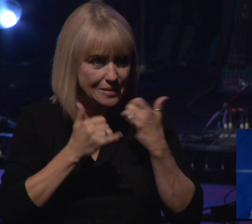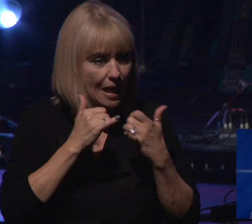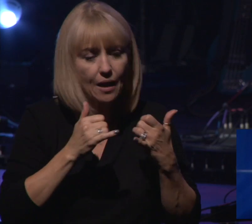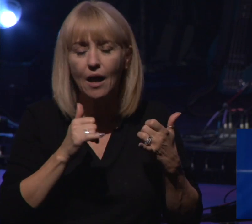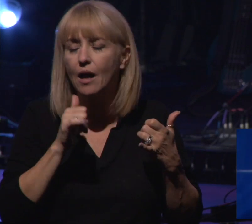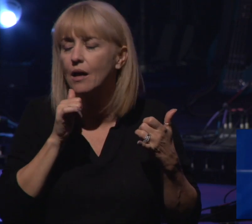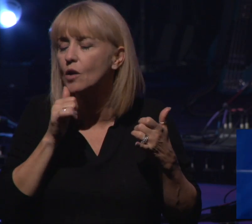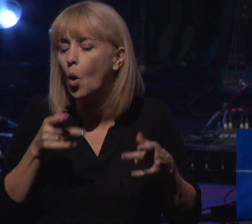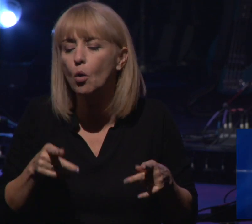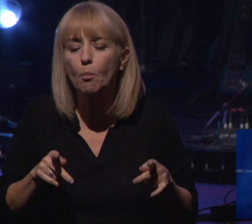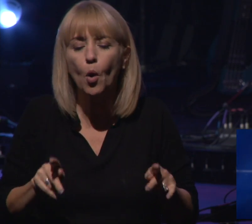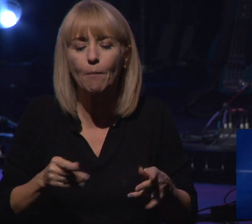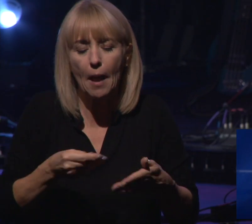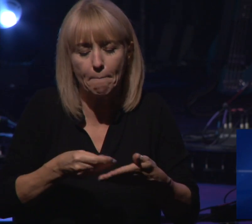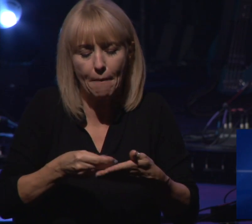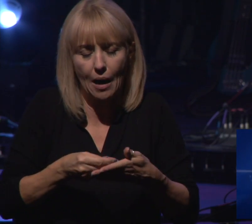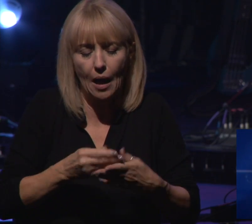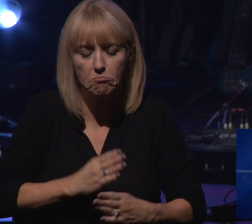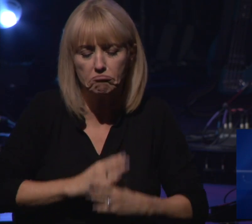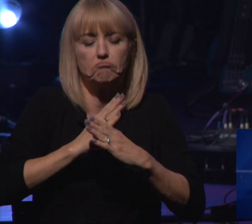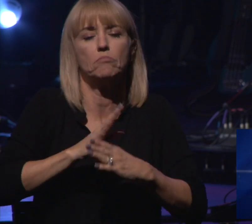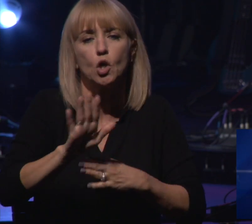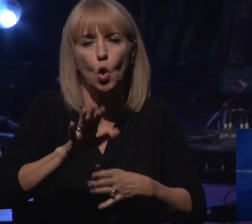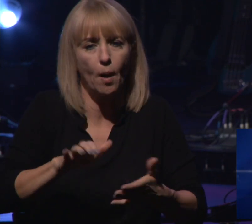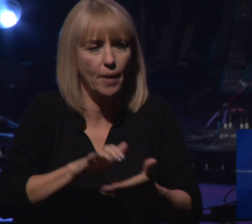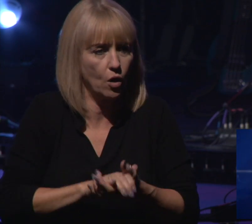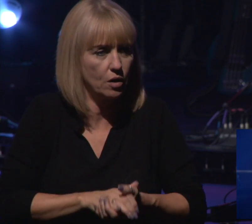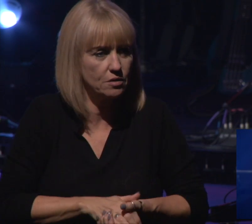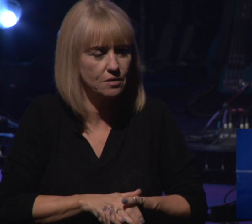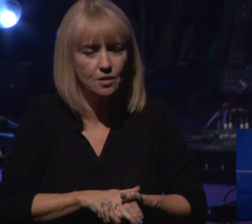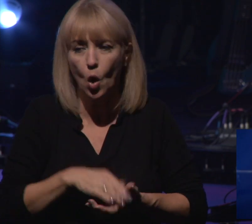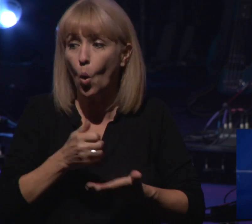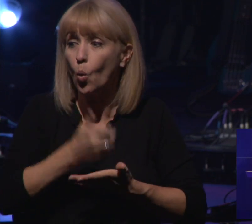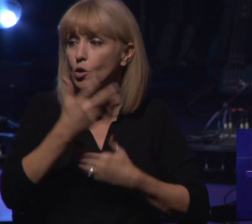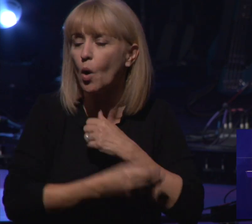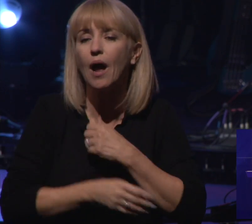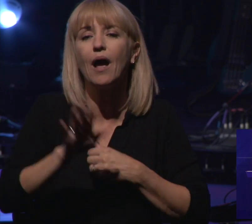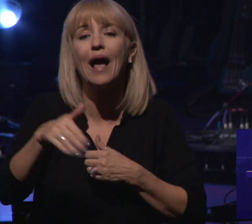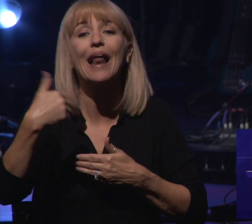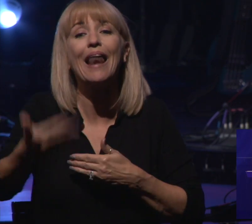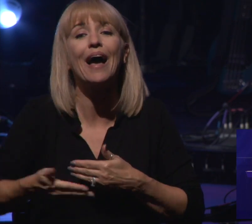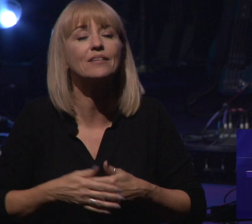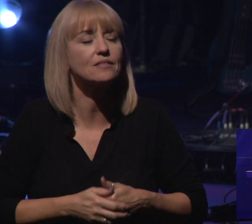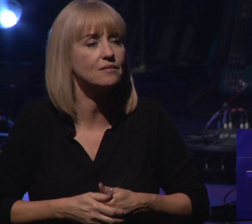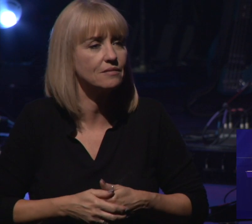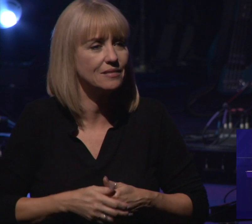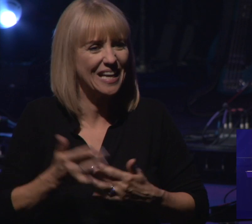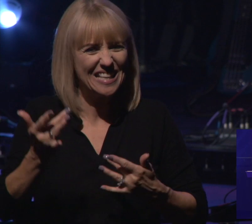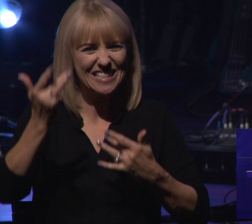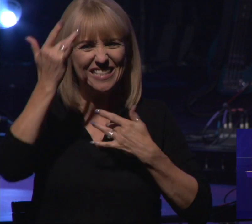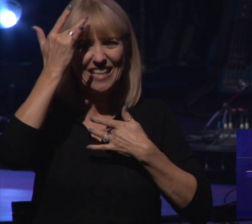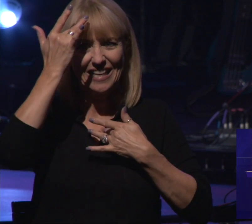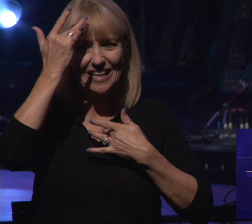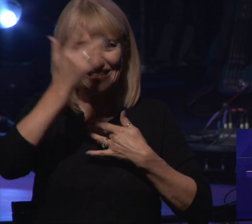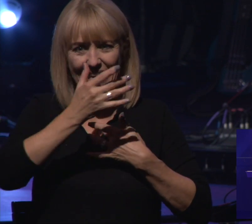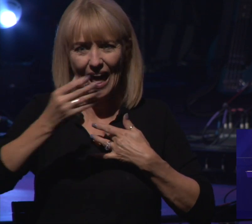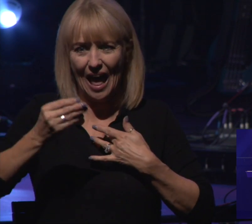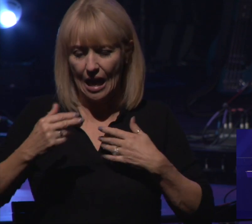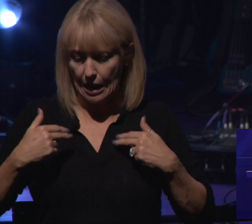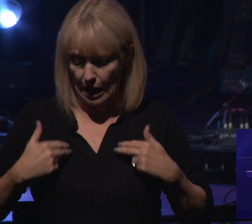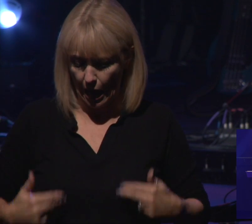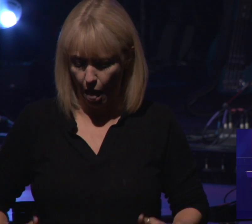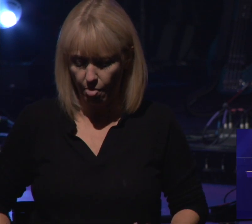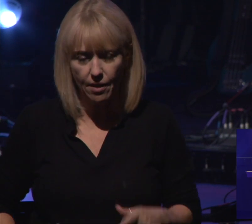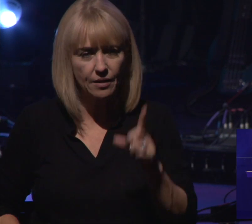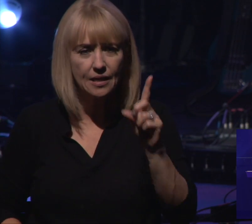from your mistake. Don't let money drive a wedge in a relationship. For better, for worse, for richer, for poor, in sickness and in health.